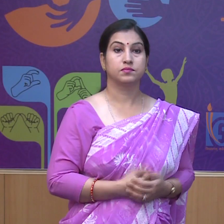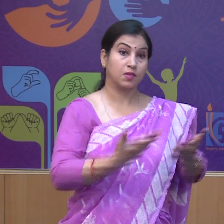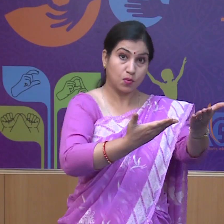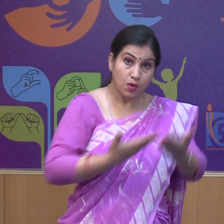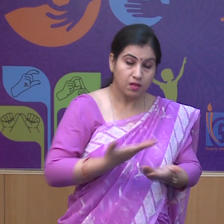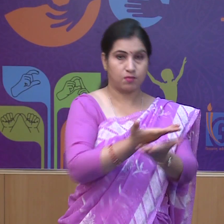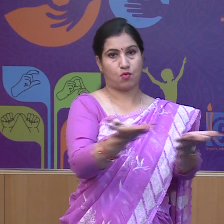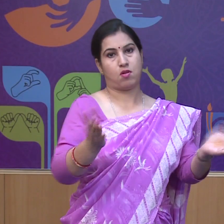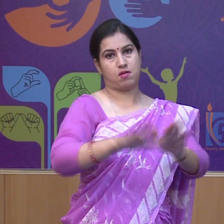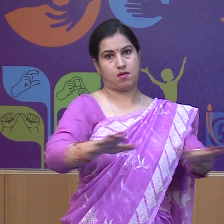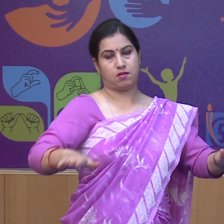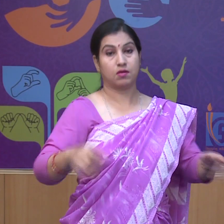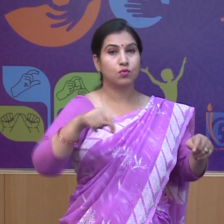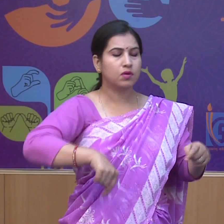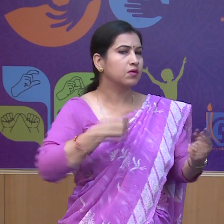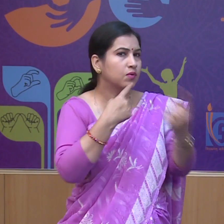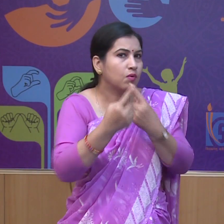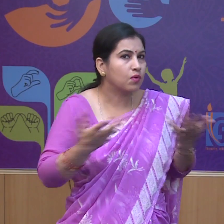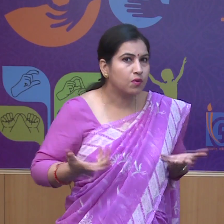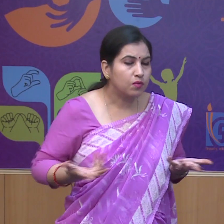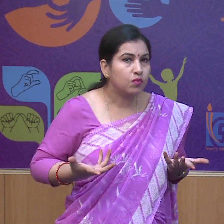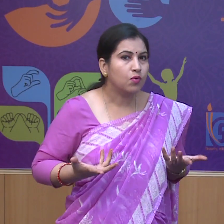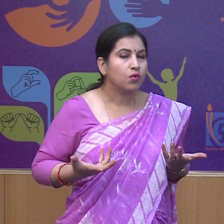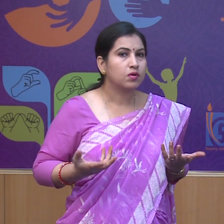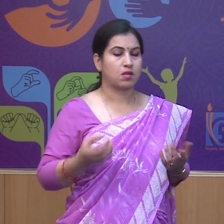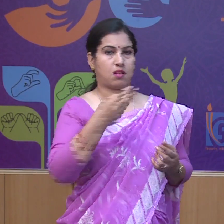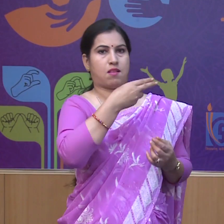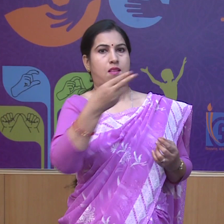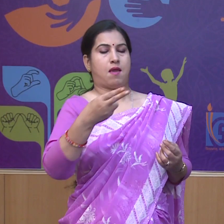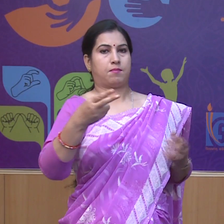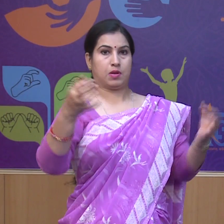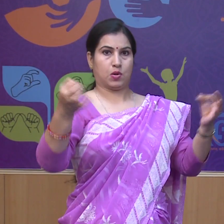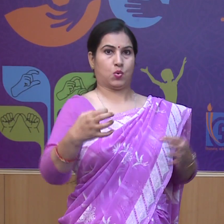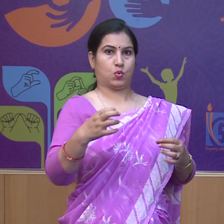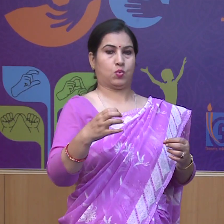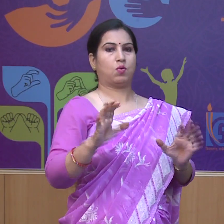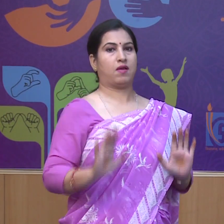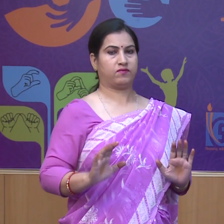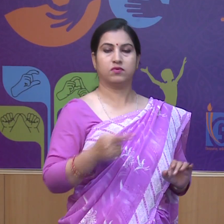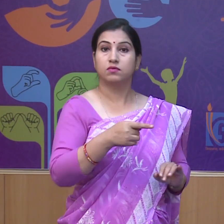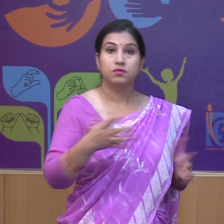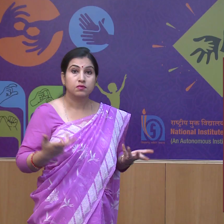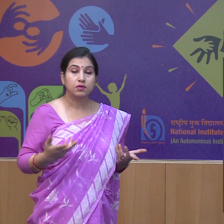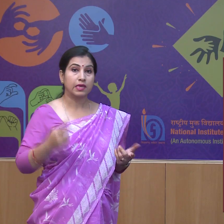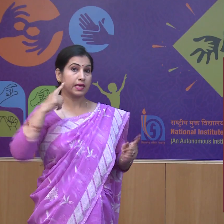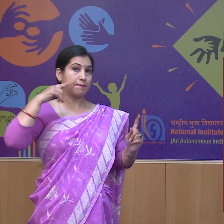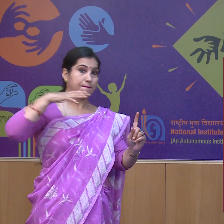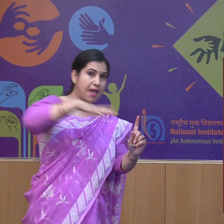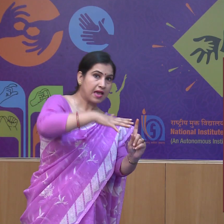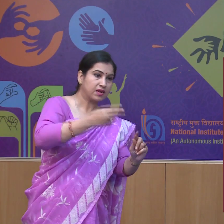Welcome, learners. Today we are going to take up a fresh chapter titled Impact of British Rule